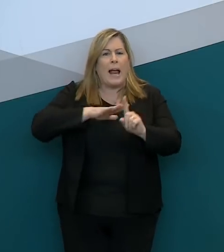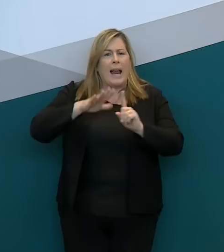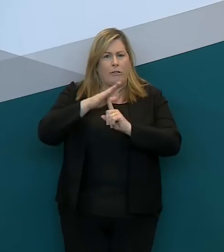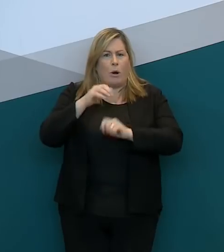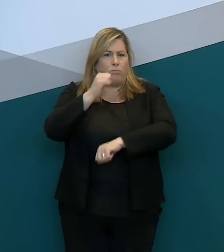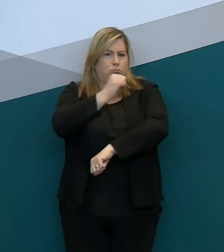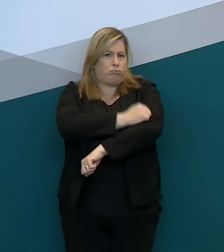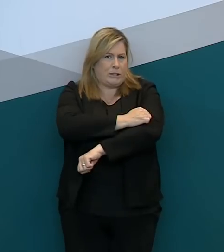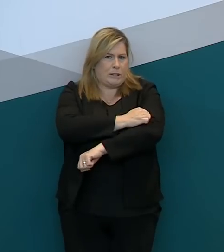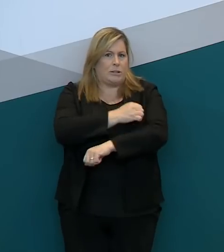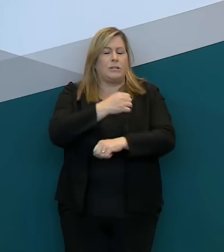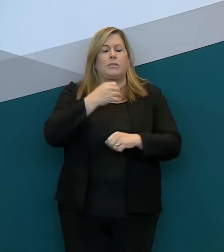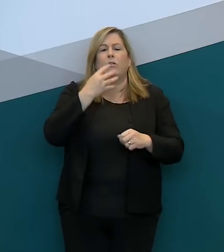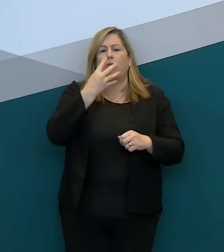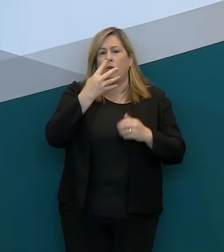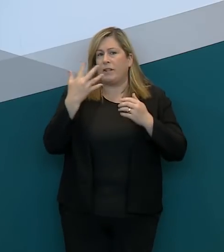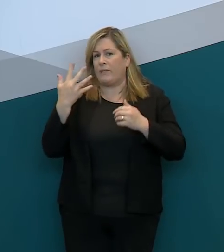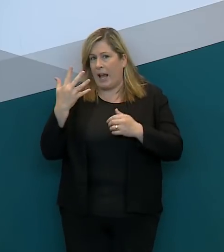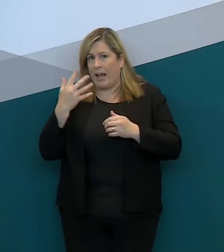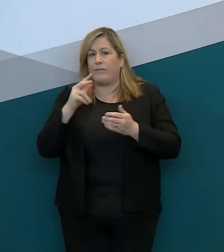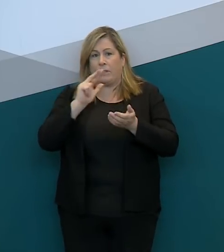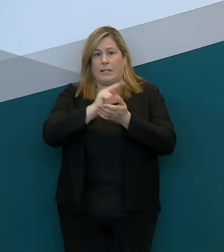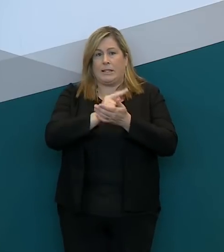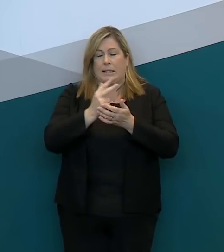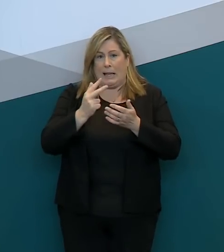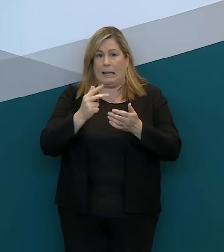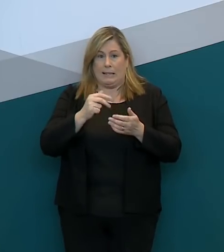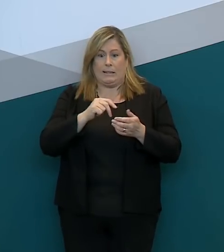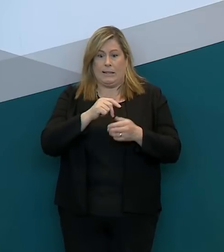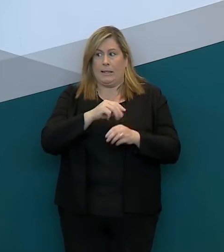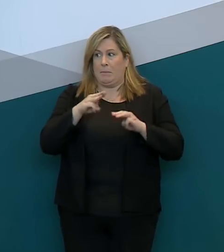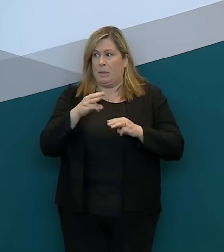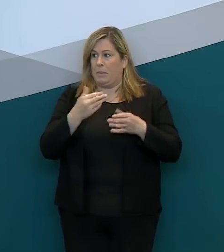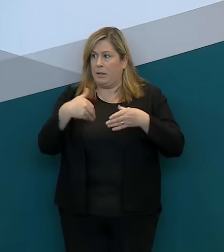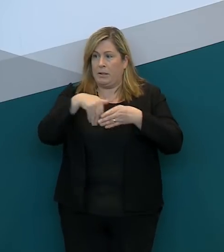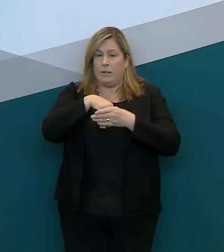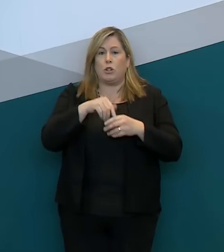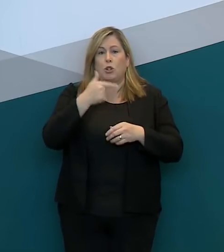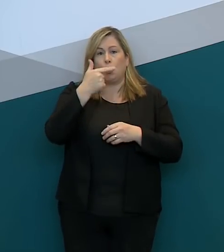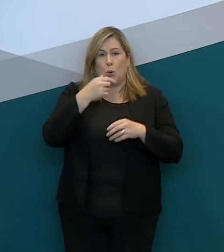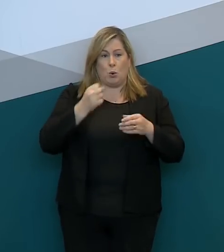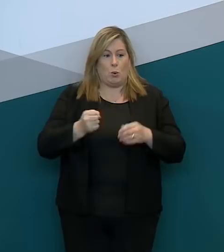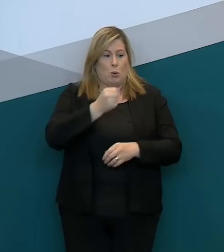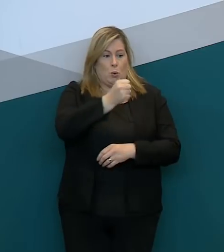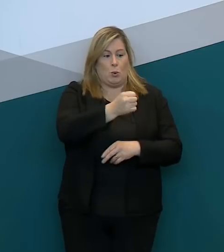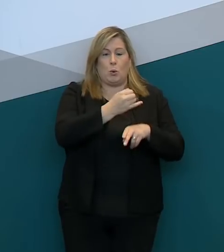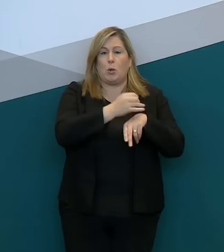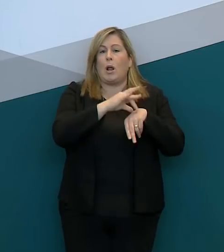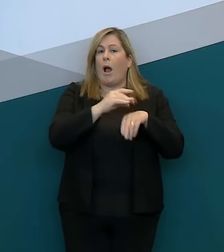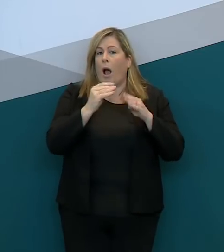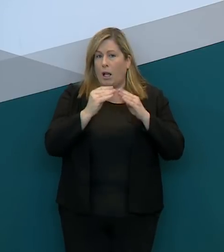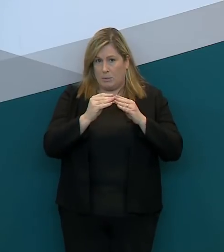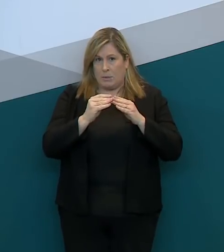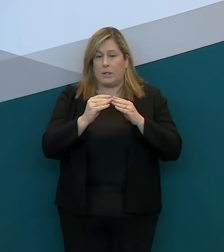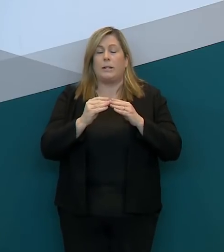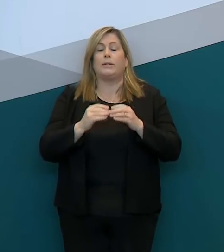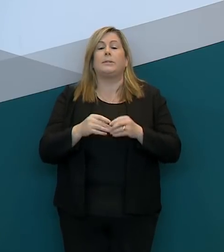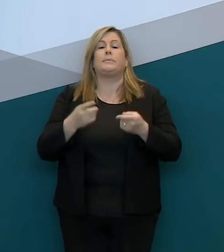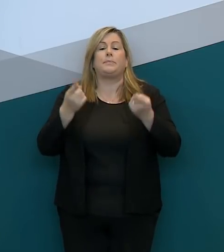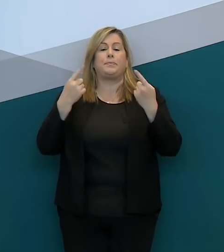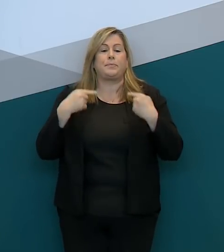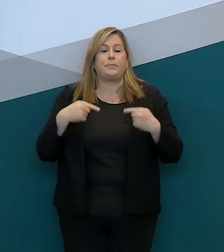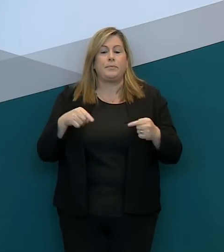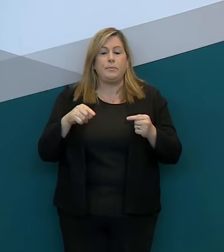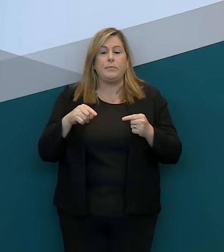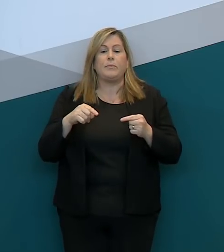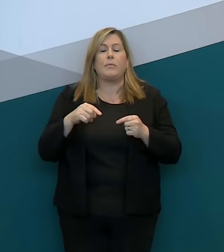clusters accounting for 18 cases, 2 of which have been hospitalised, and that represents no change since the last set of data we gave you. In